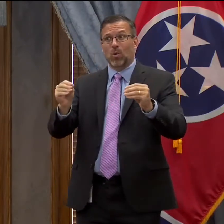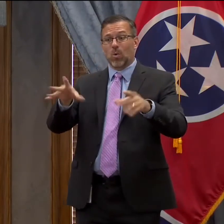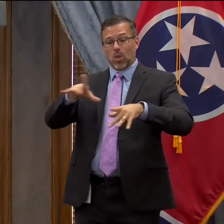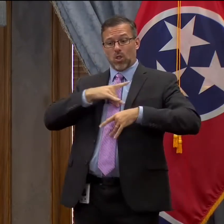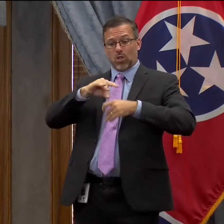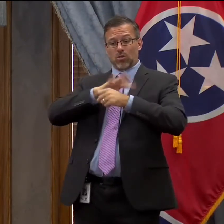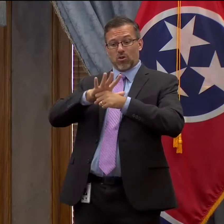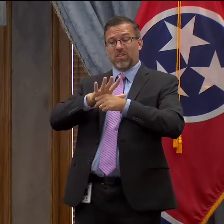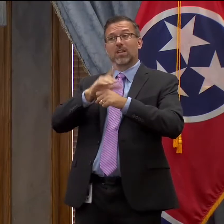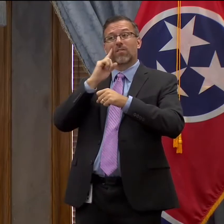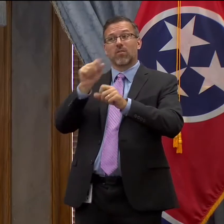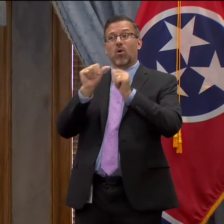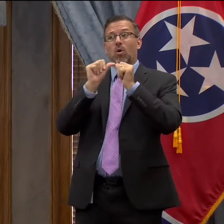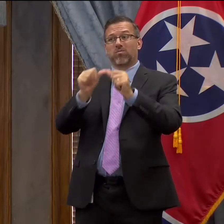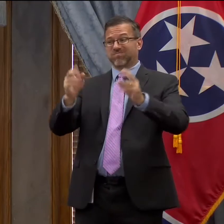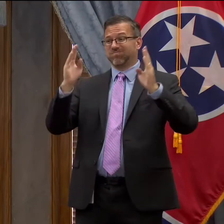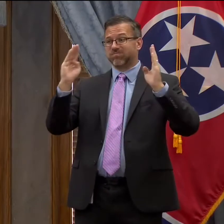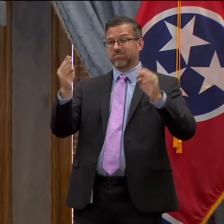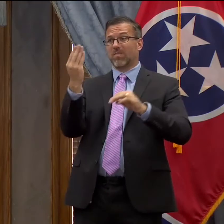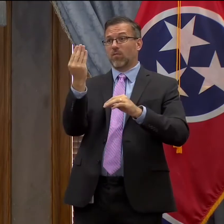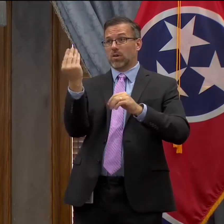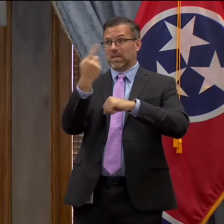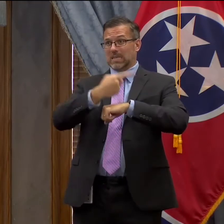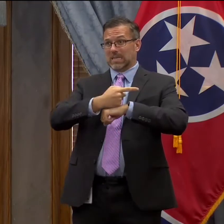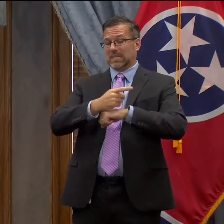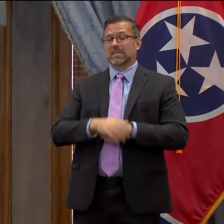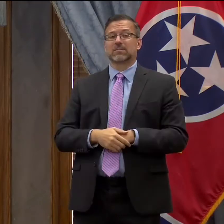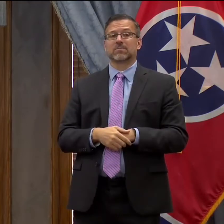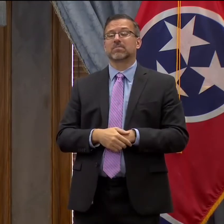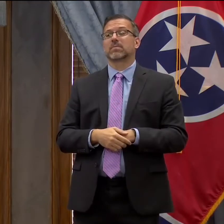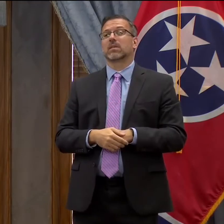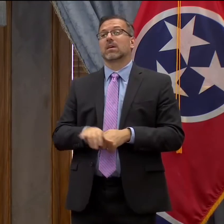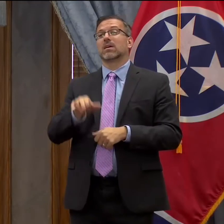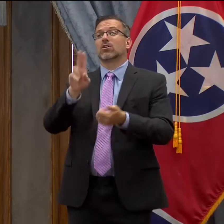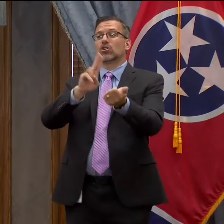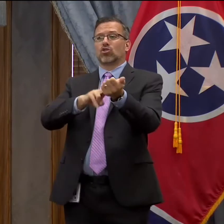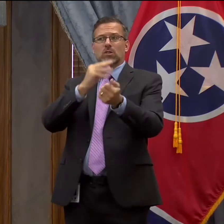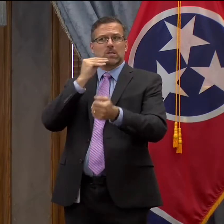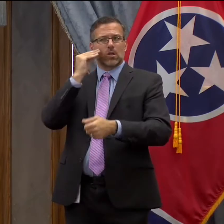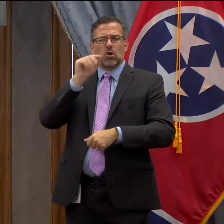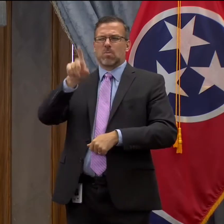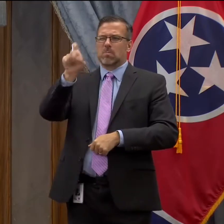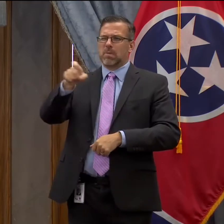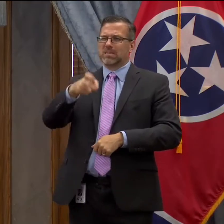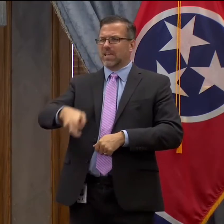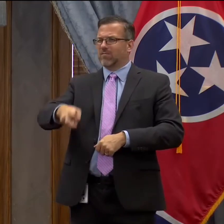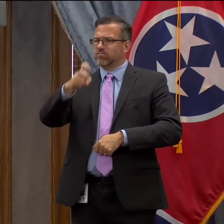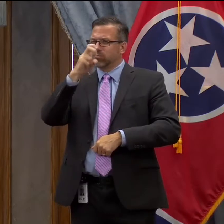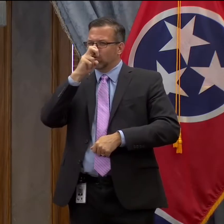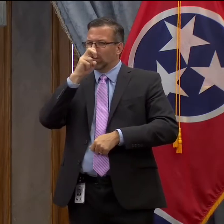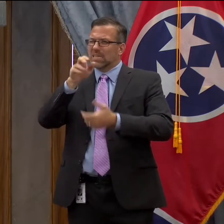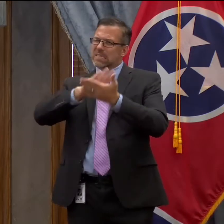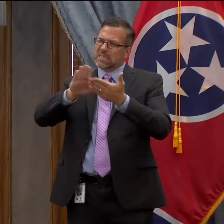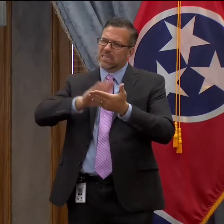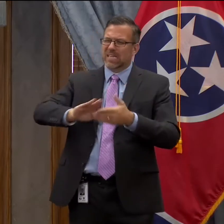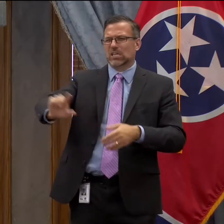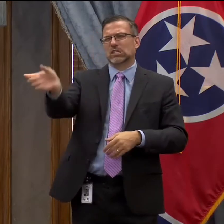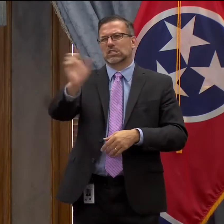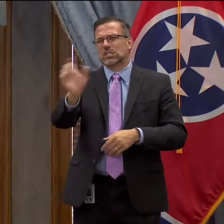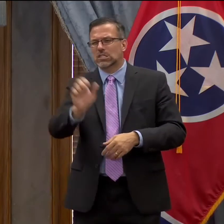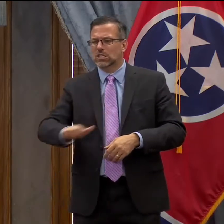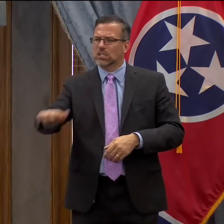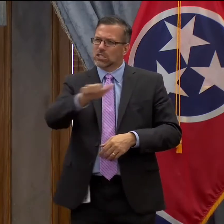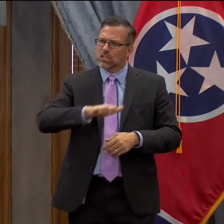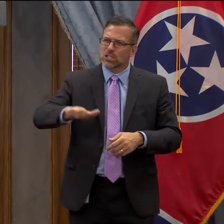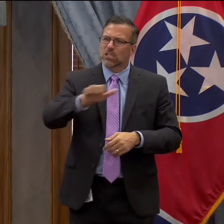days. And just like with visitation, we insist that the facilities maintain strict infection control practices, including use of